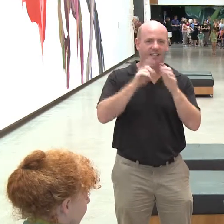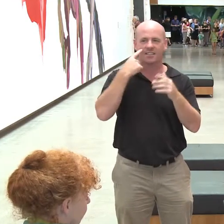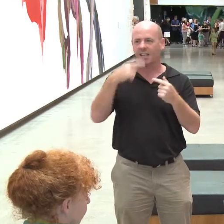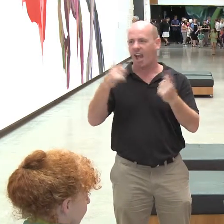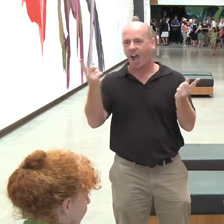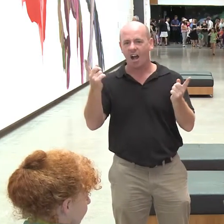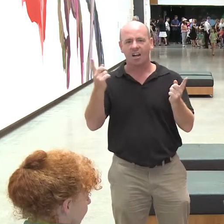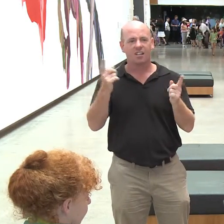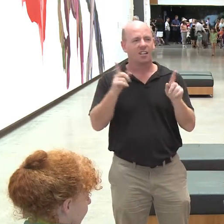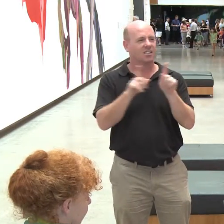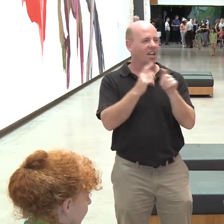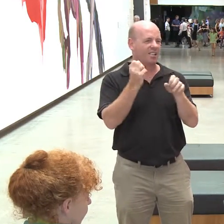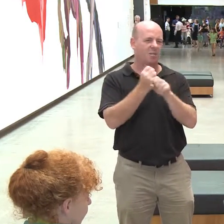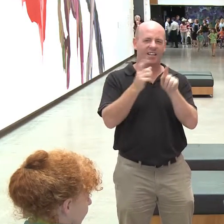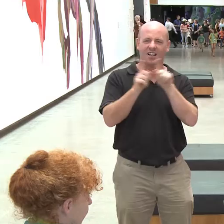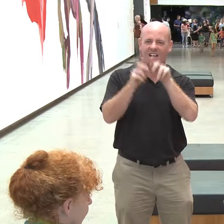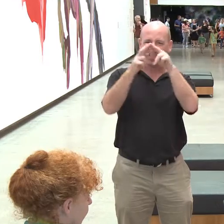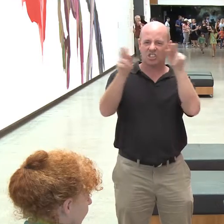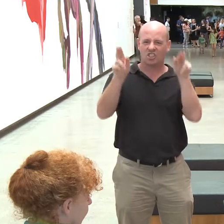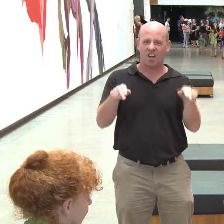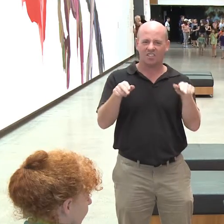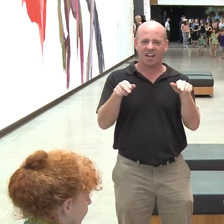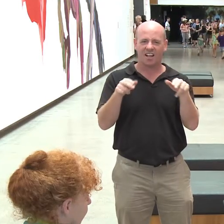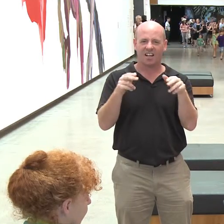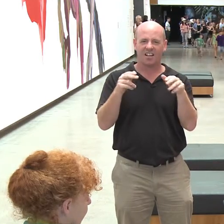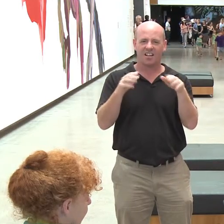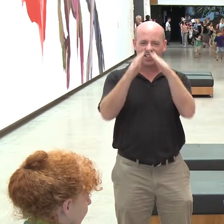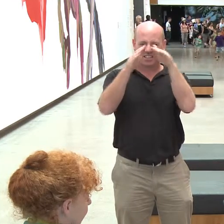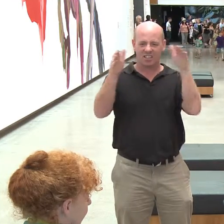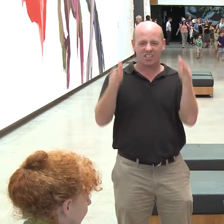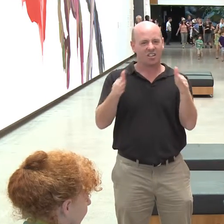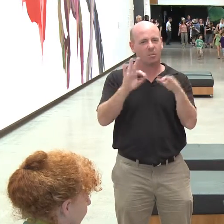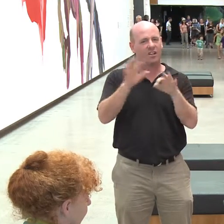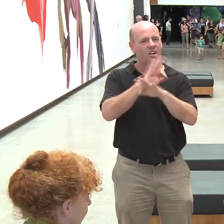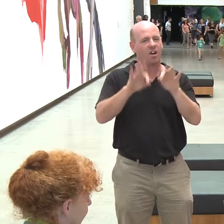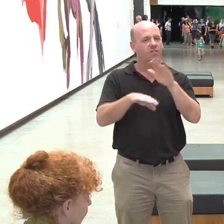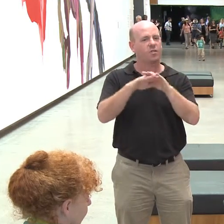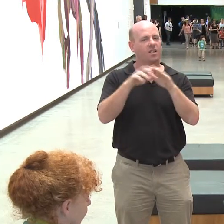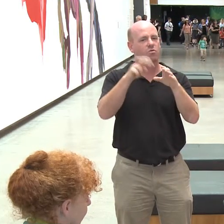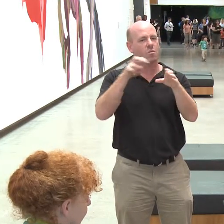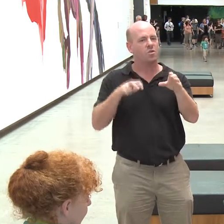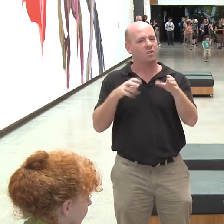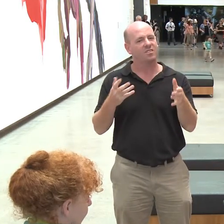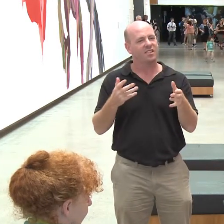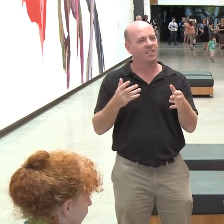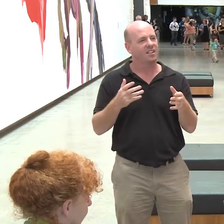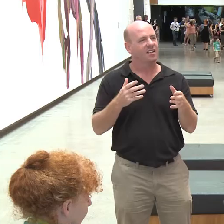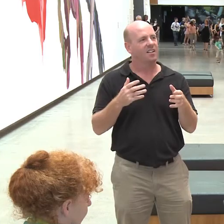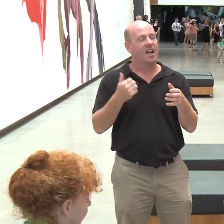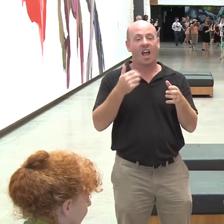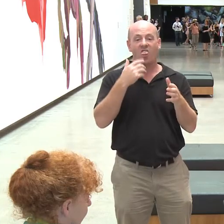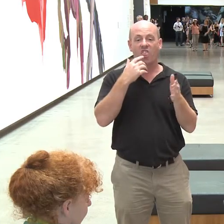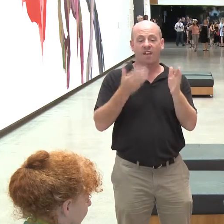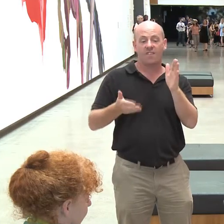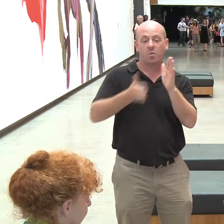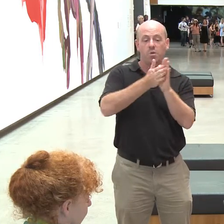creating a sort of a shelter within the space, but you're not completely removed. And the sewing back in is to